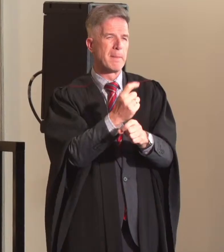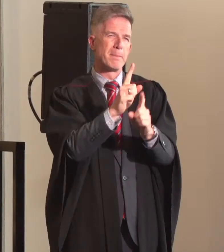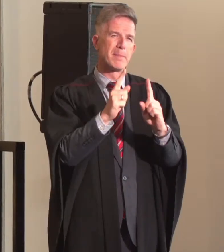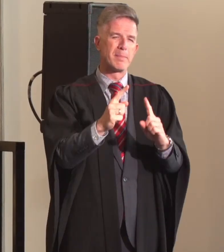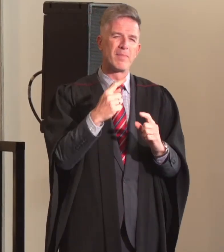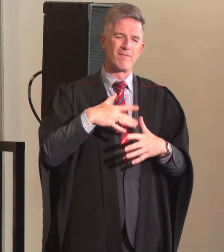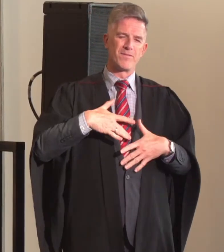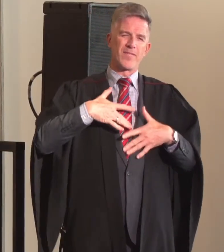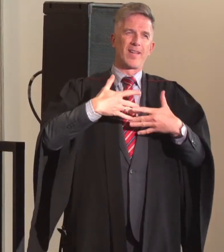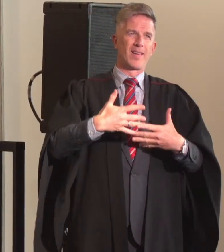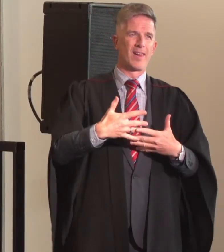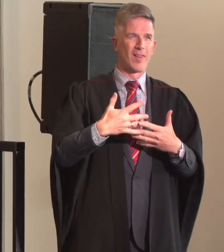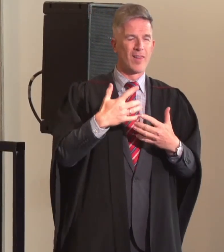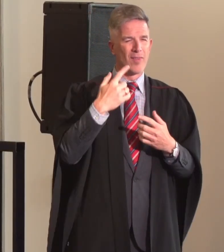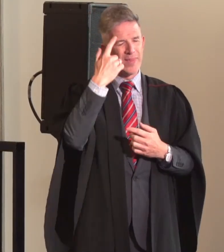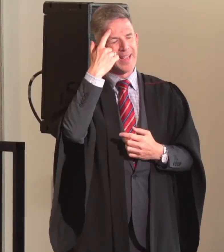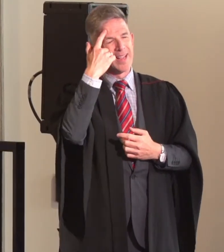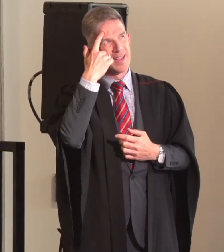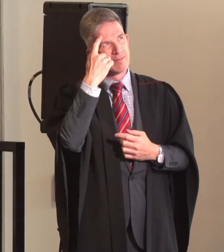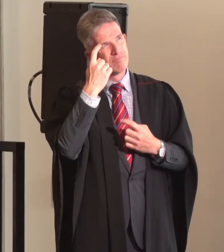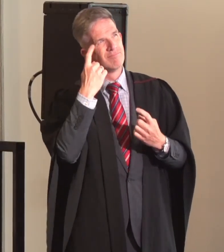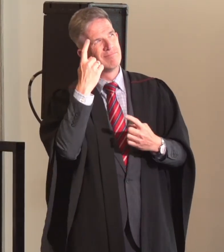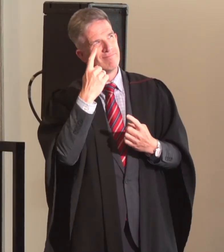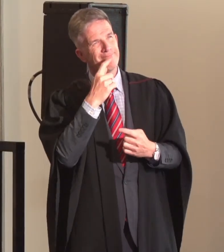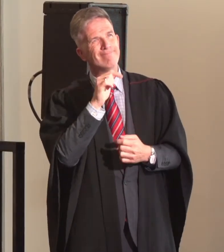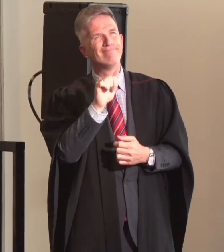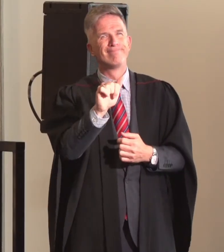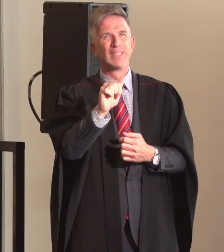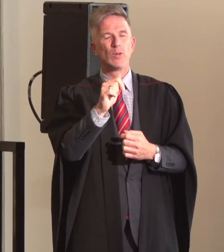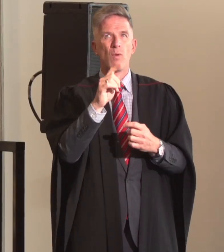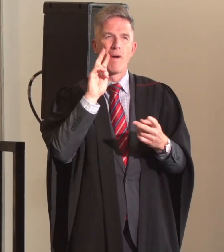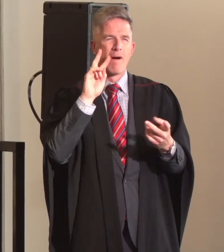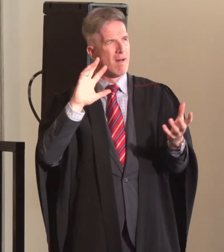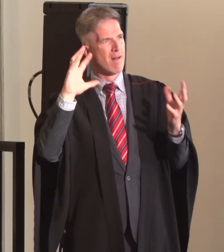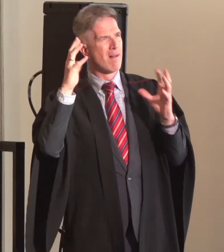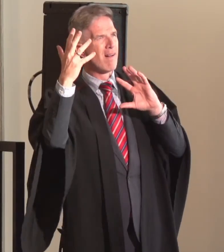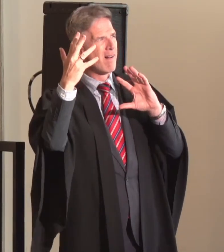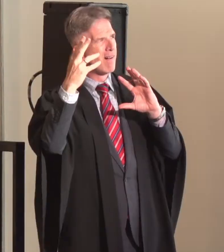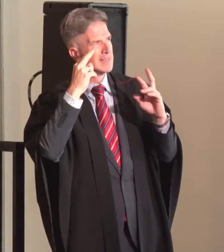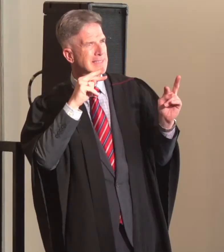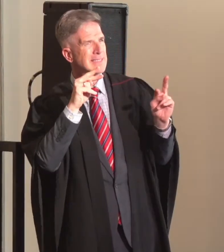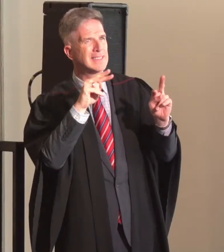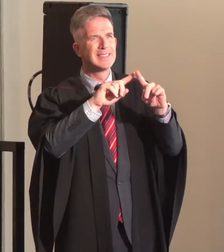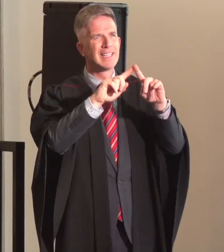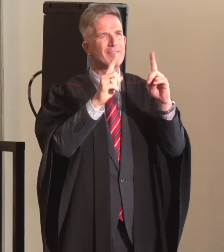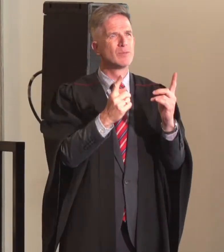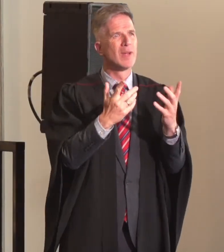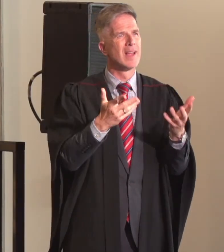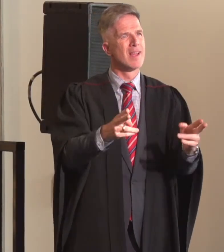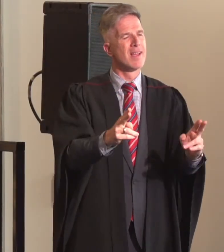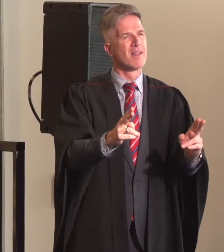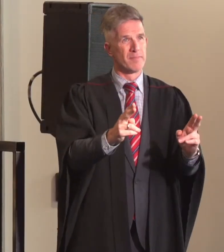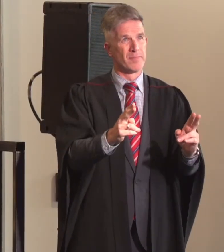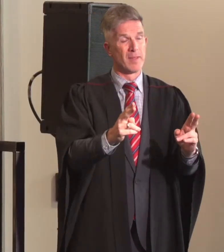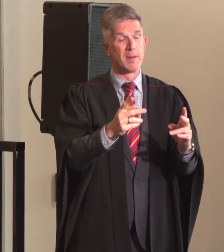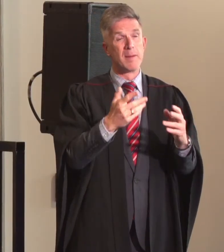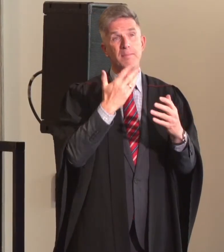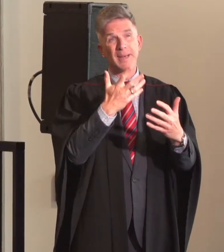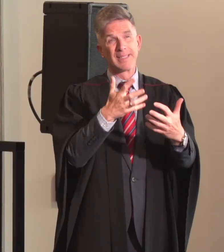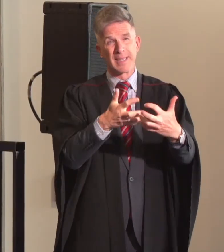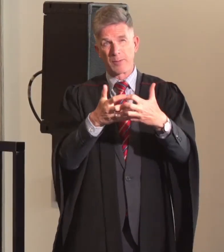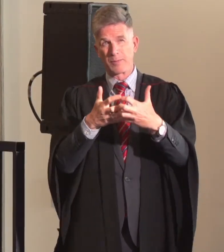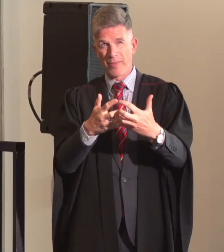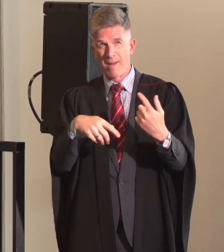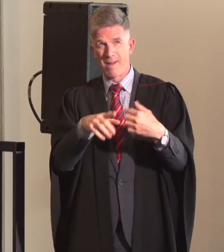pause, critically, curiously, and make them see their worlds differently. Please stay connected, though, to each other and connected to us.